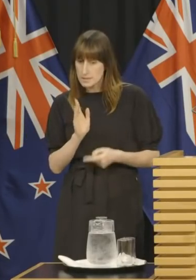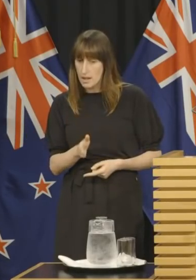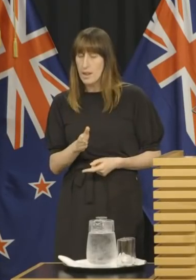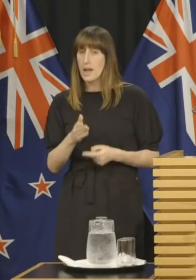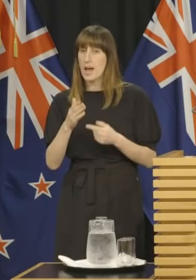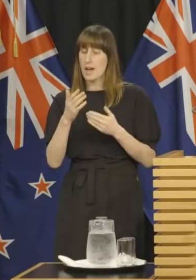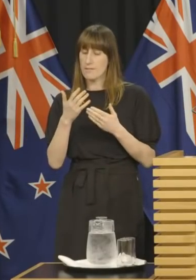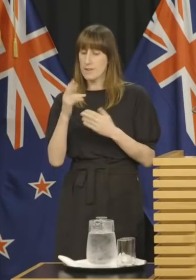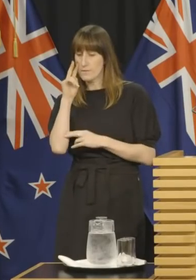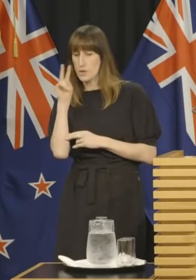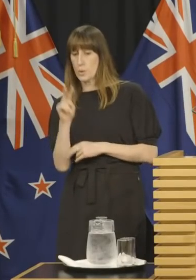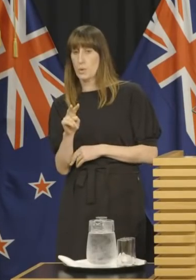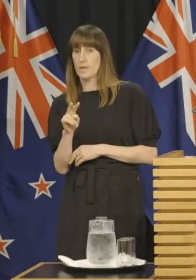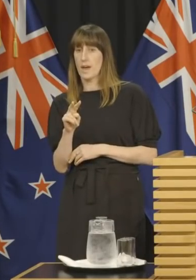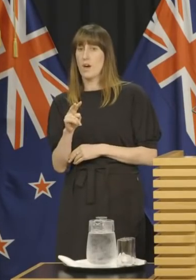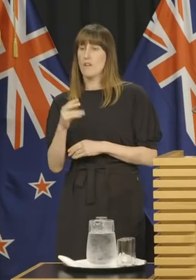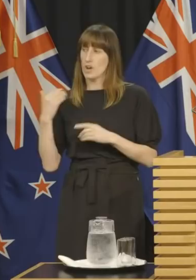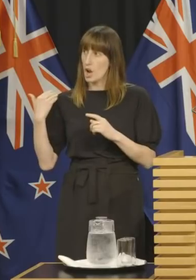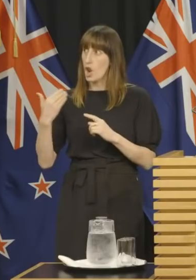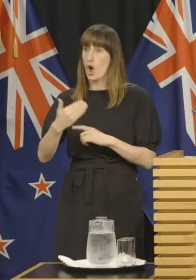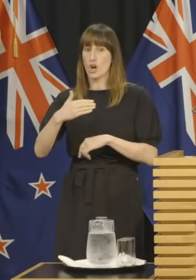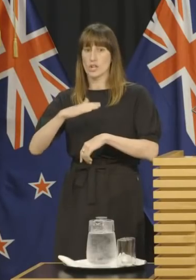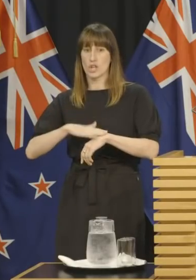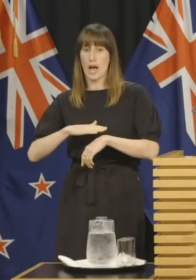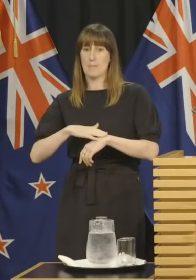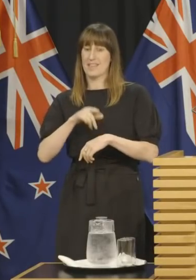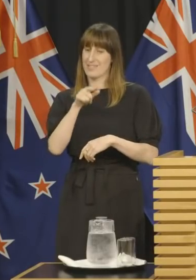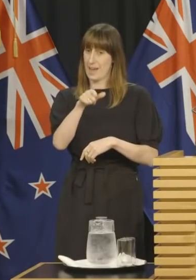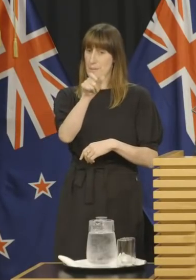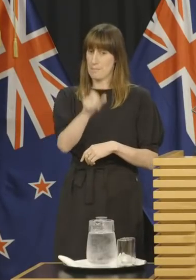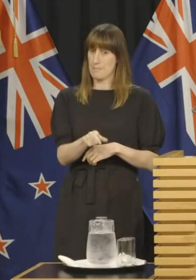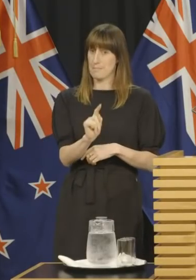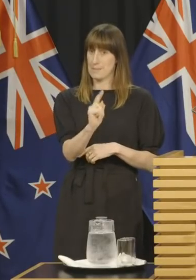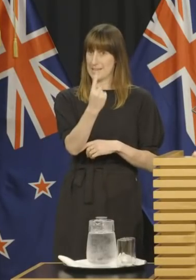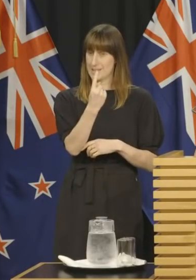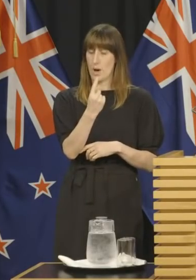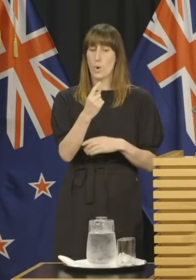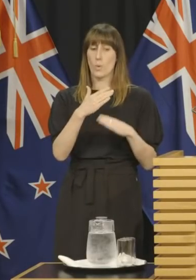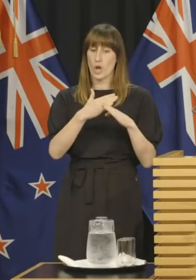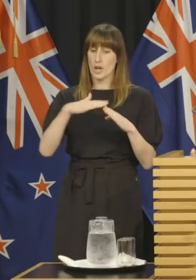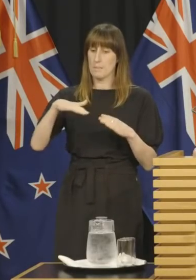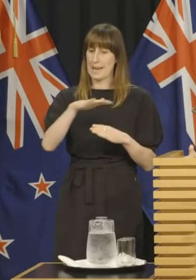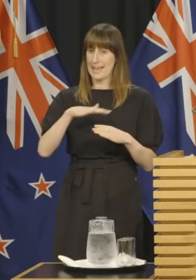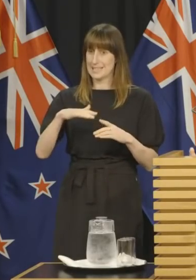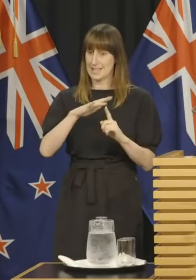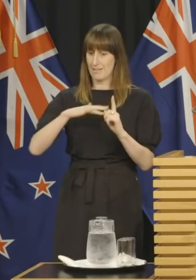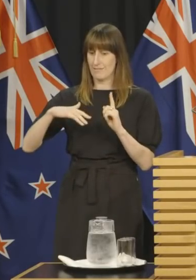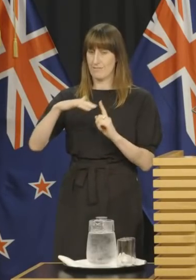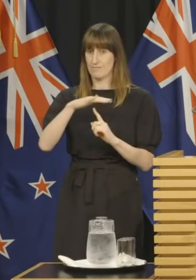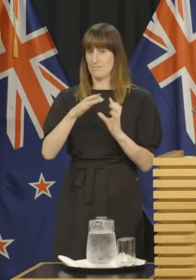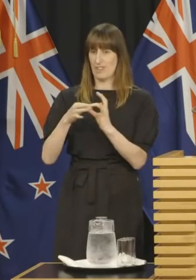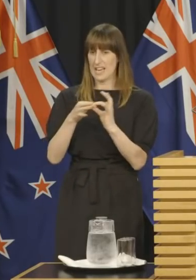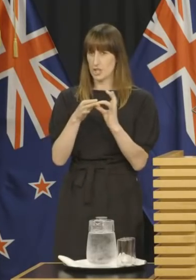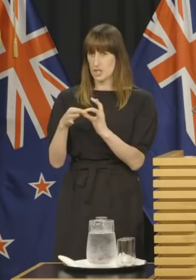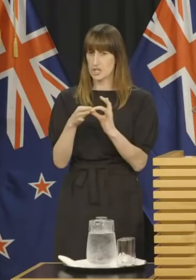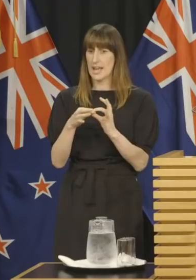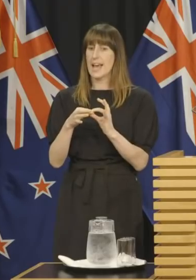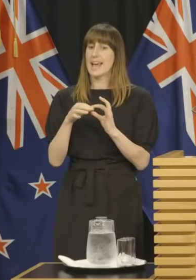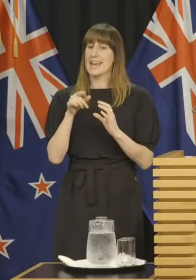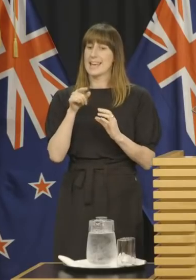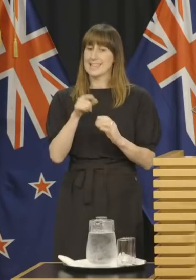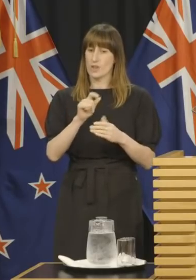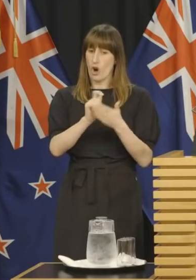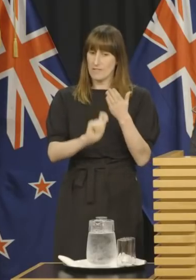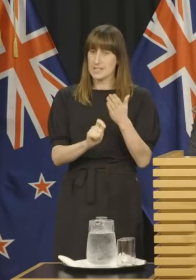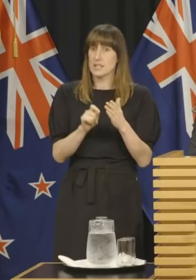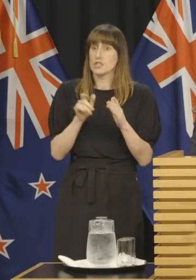sustained period of time, a long period of time, our Minister for Workplace Relations has not modelled behaviour that is in keeping with his office.